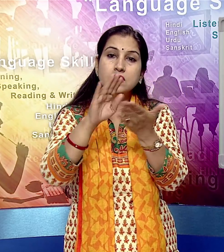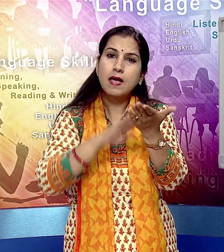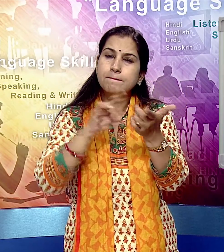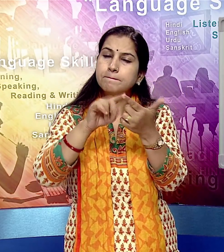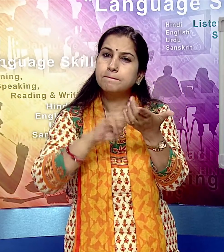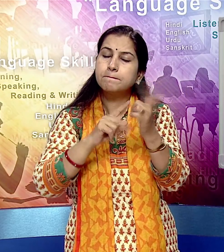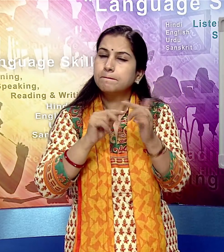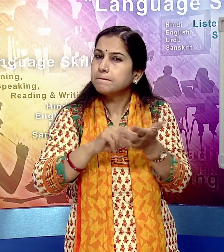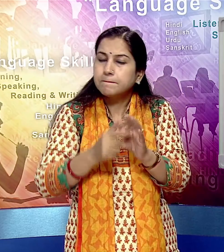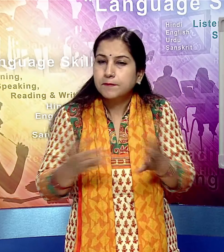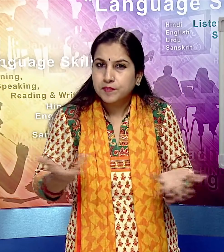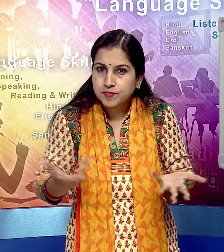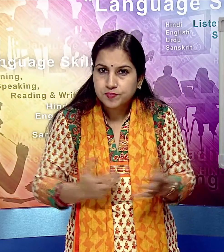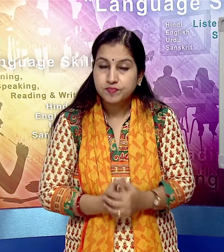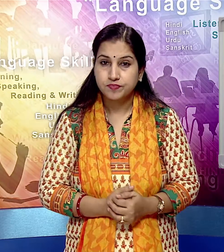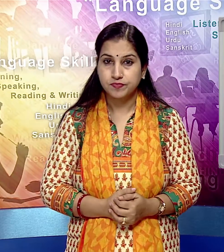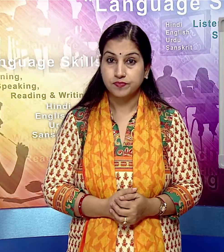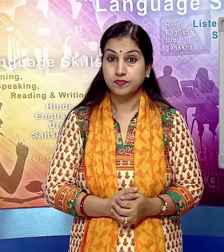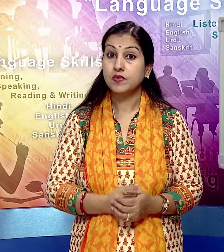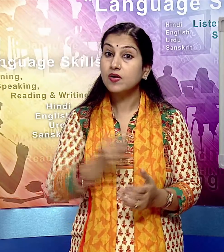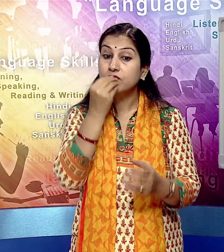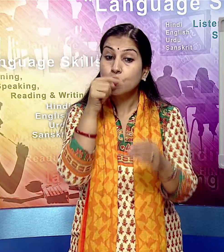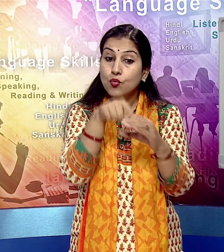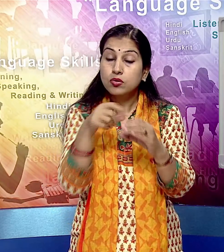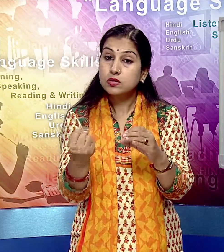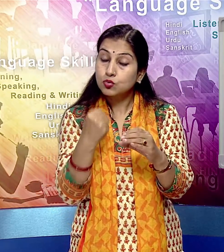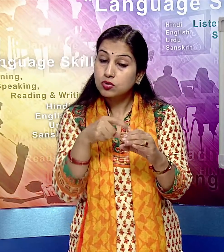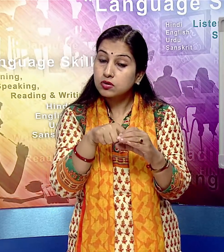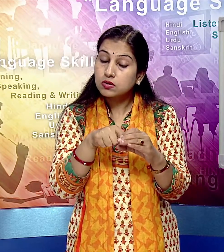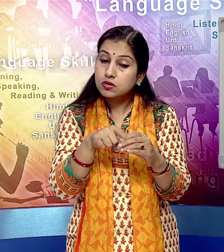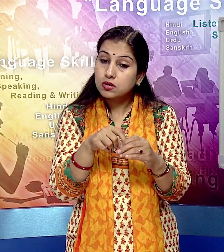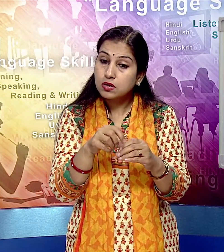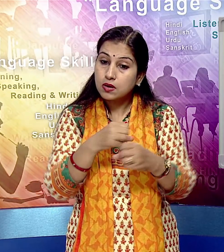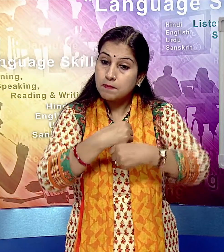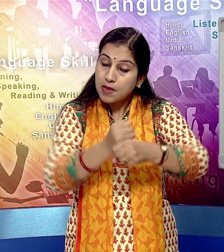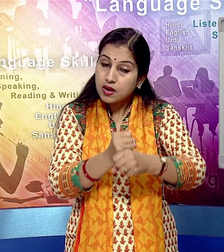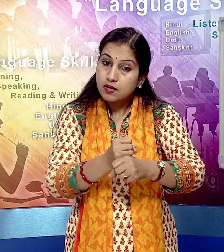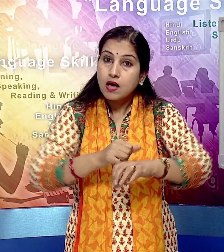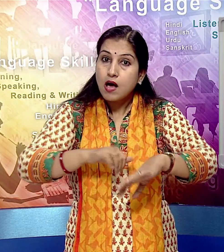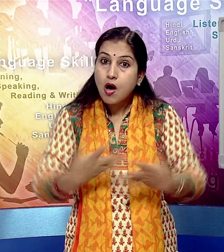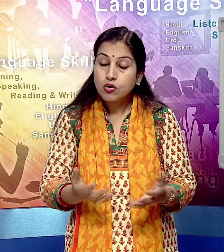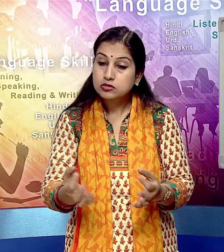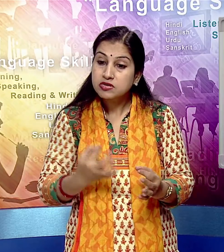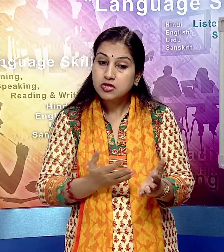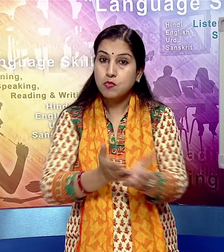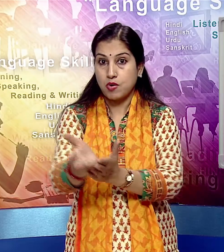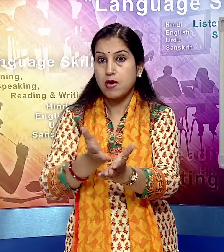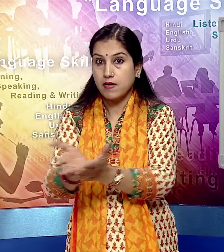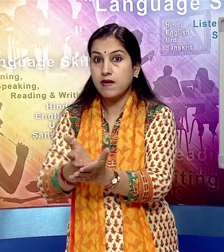The process of improving the nutrients in food items by special methods is called